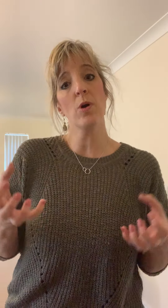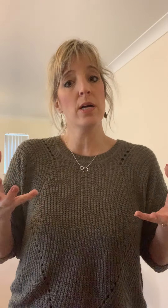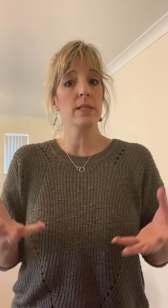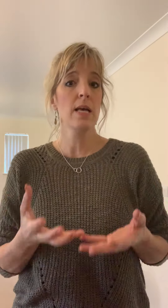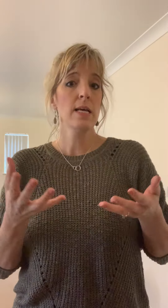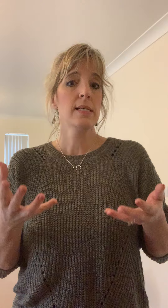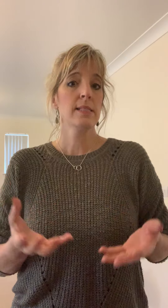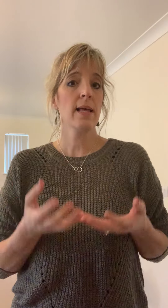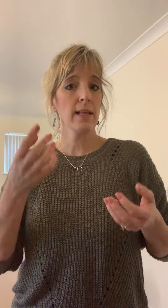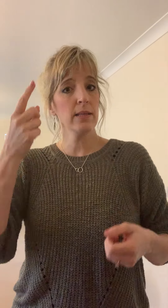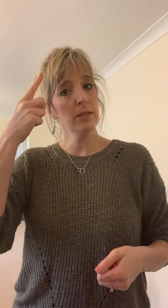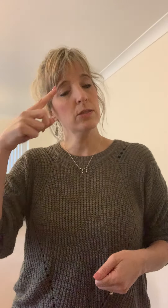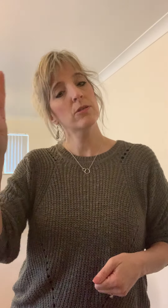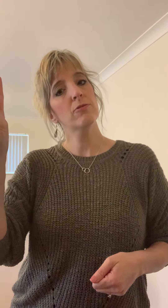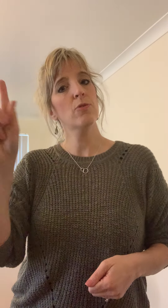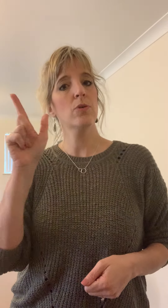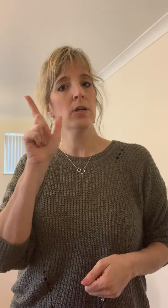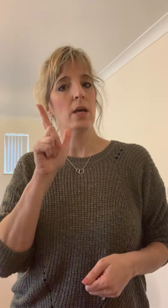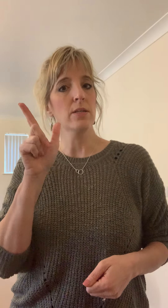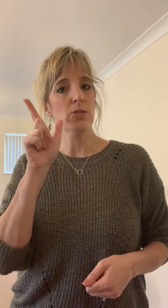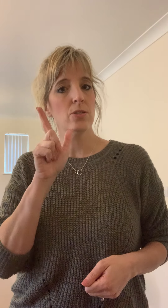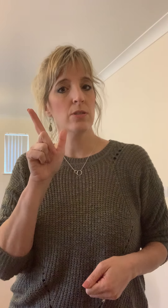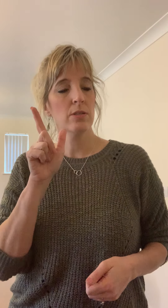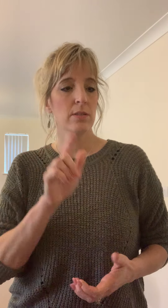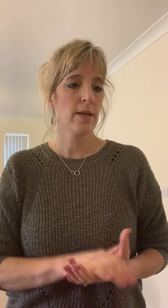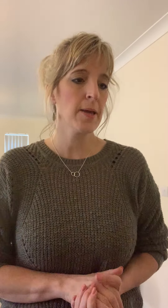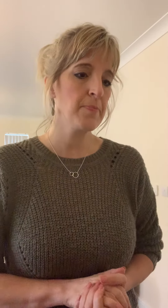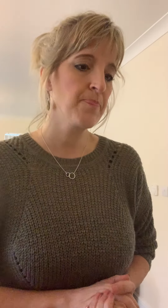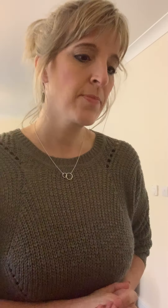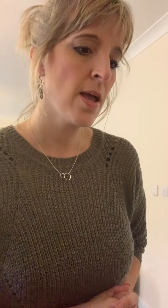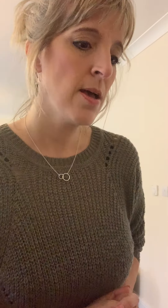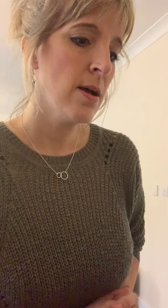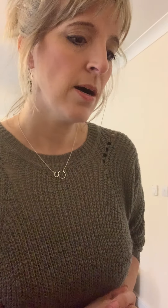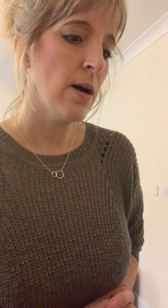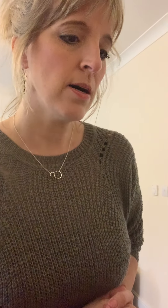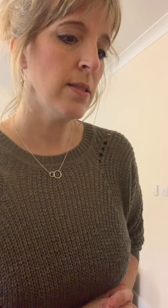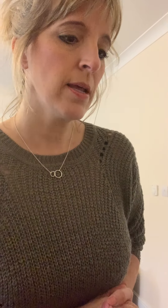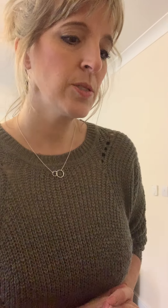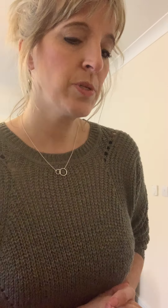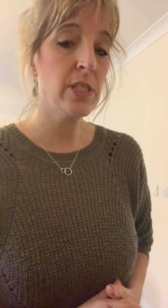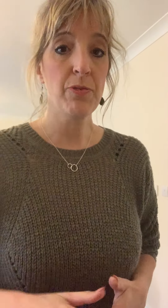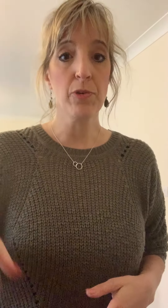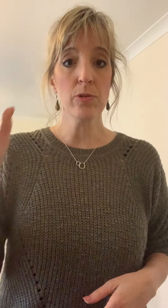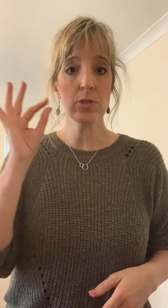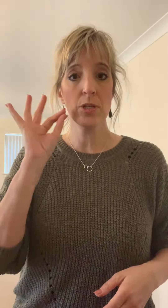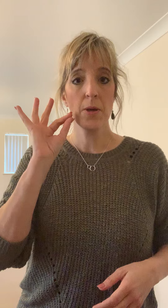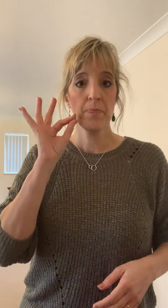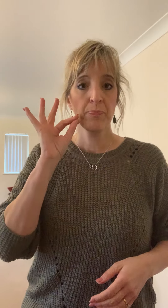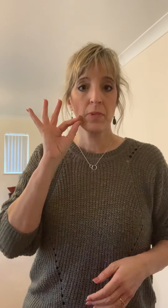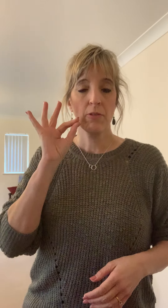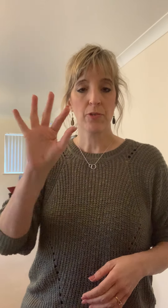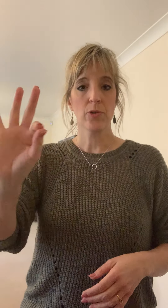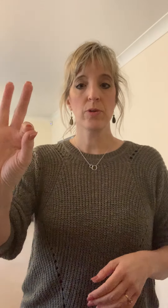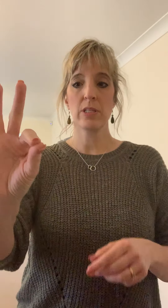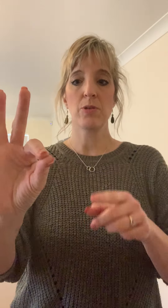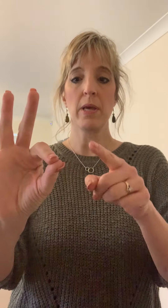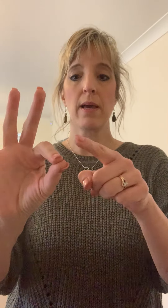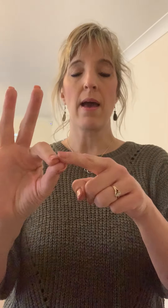want salad for lunch, okay? The next one is fruit. Fruit is you make a